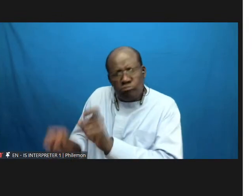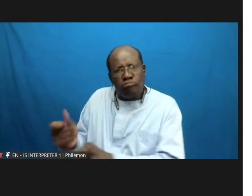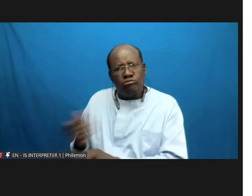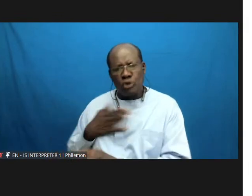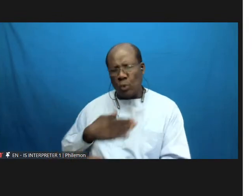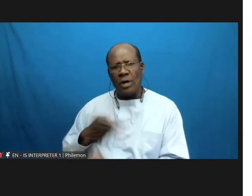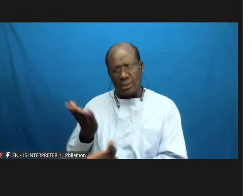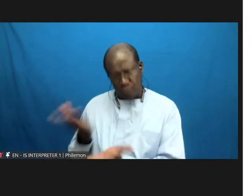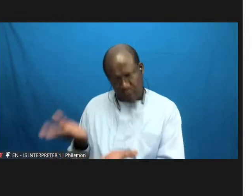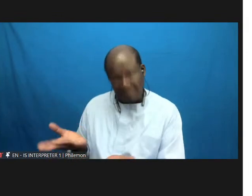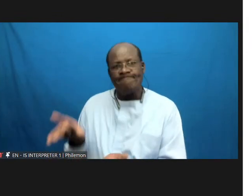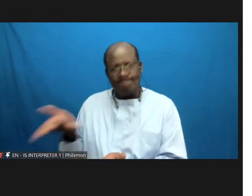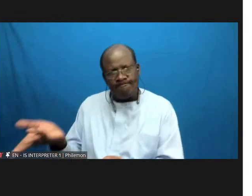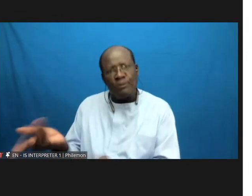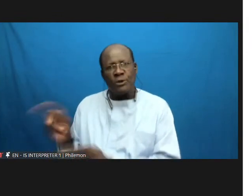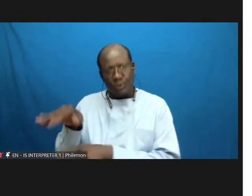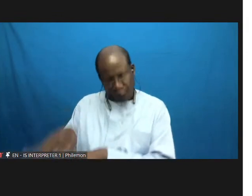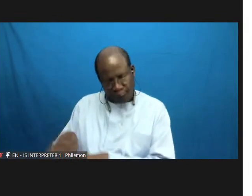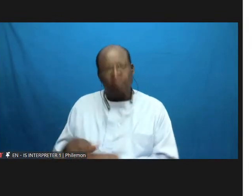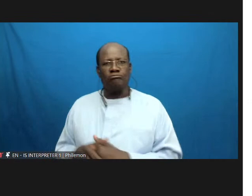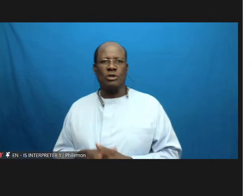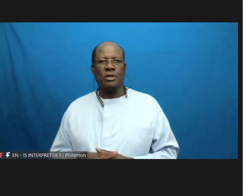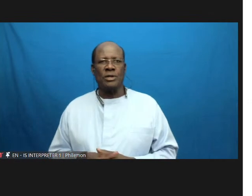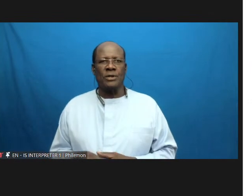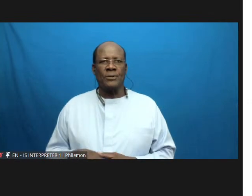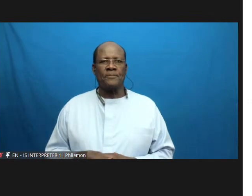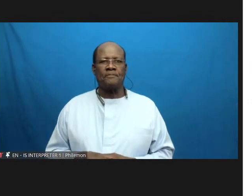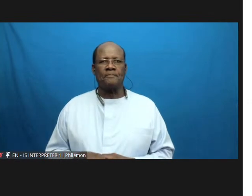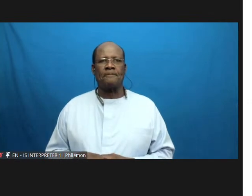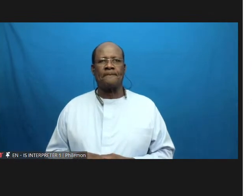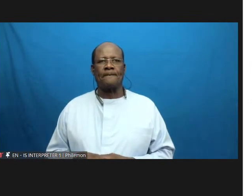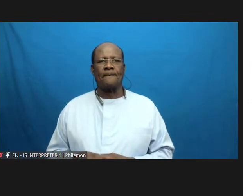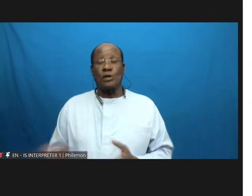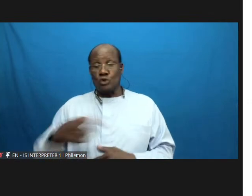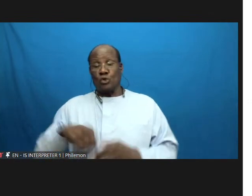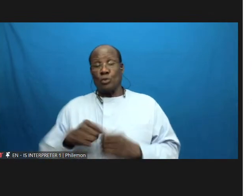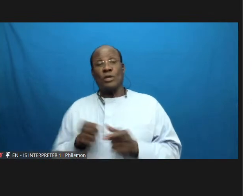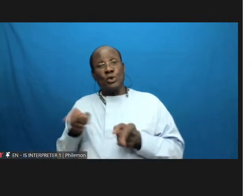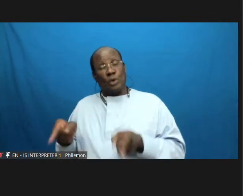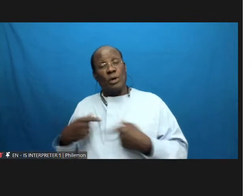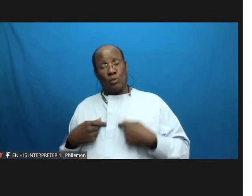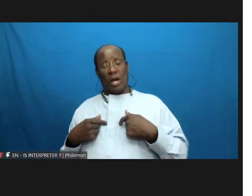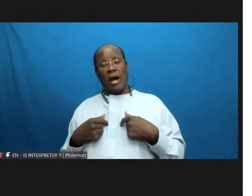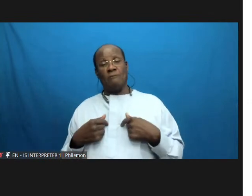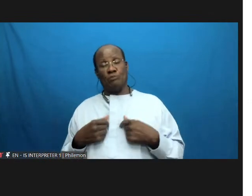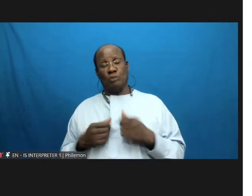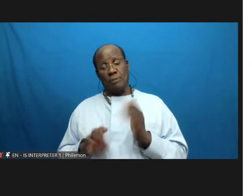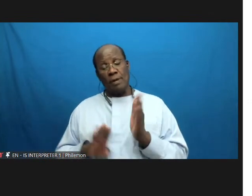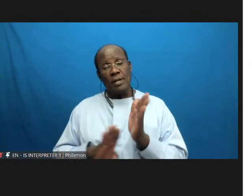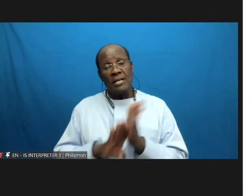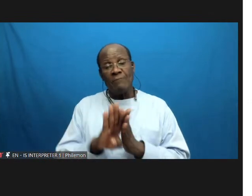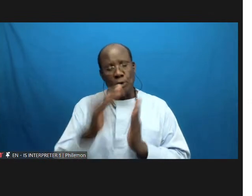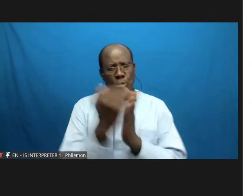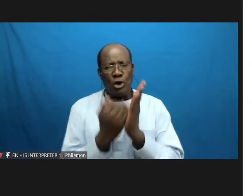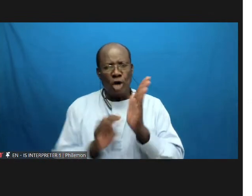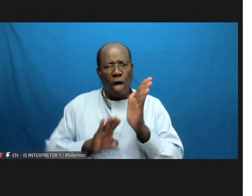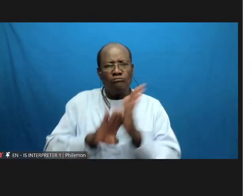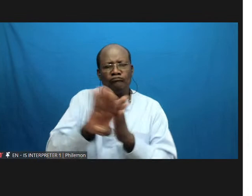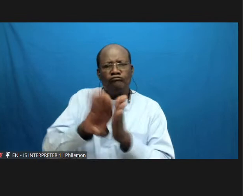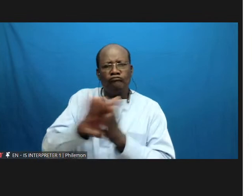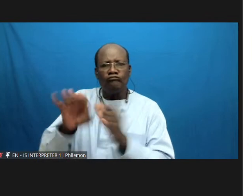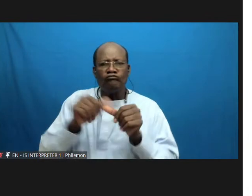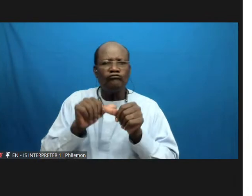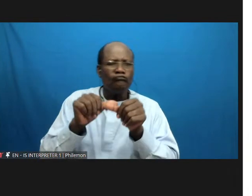really understanding where the risks are coming from to ensure that we have sustainable development programs. Important